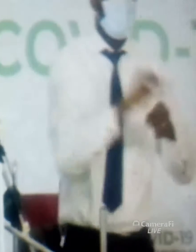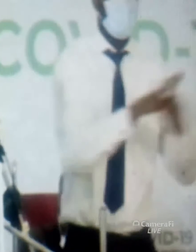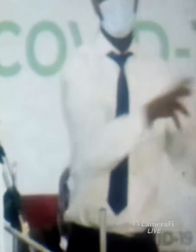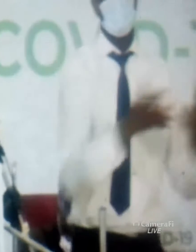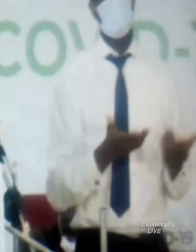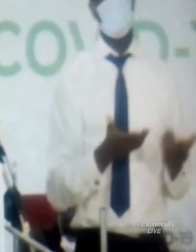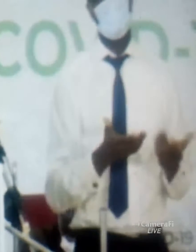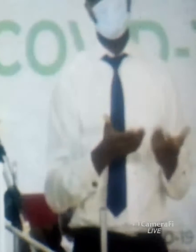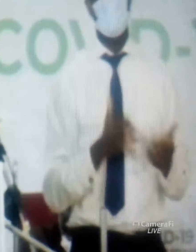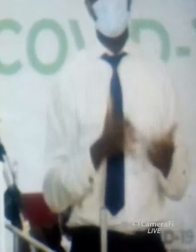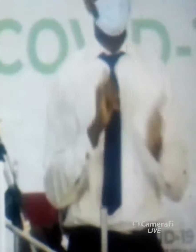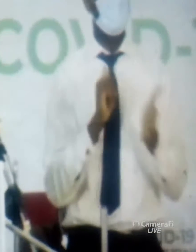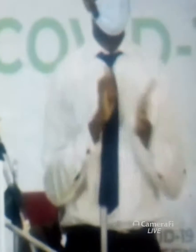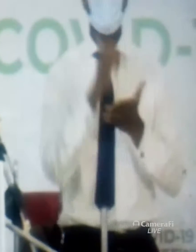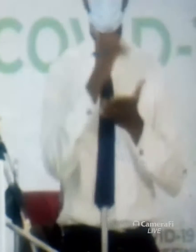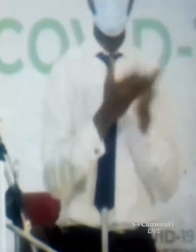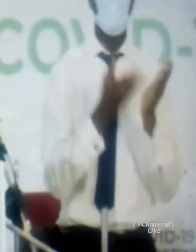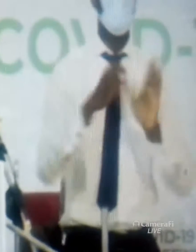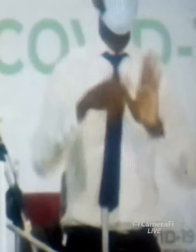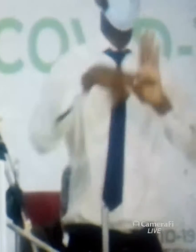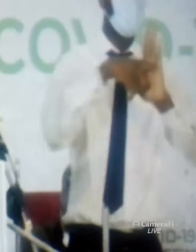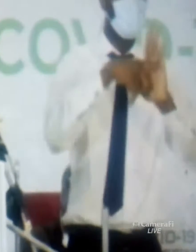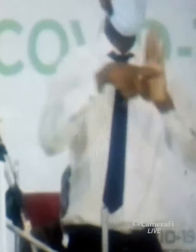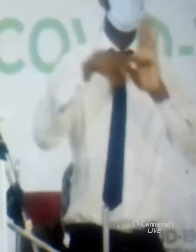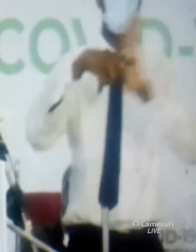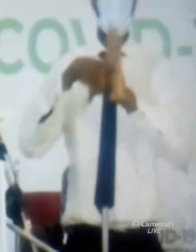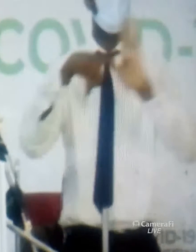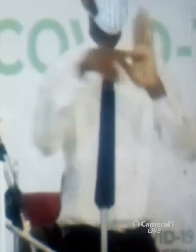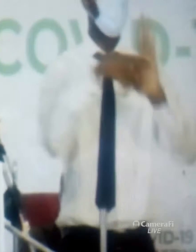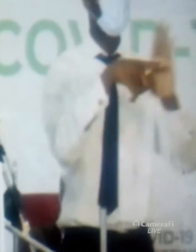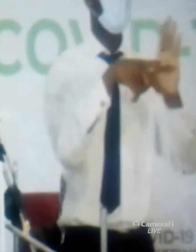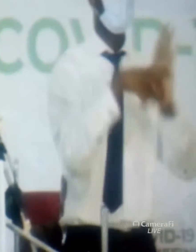COVID-19. So these are some of the negative,